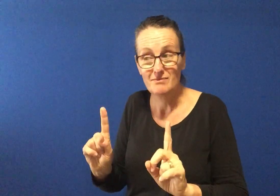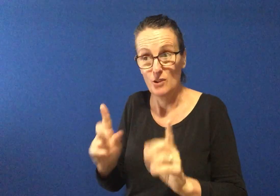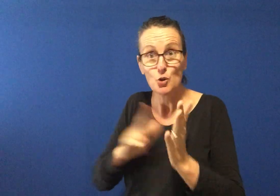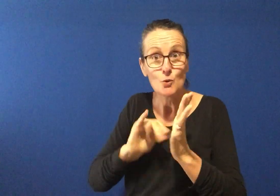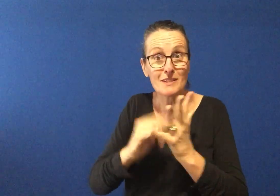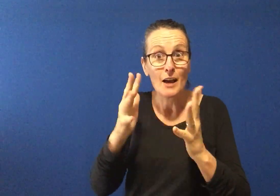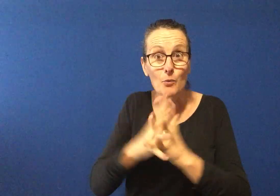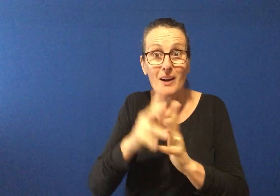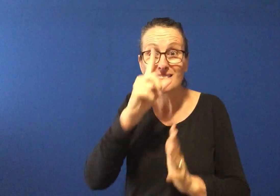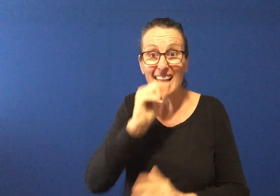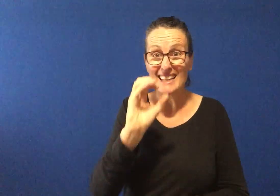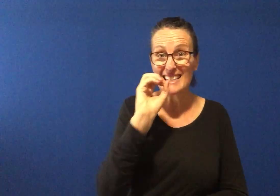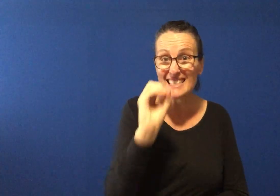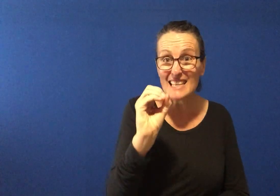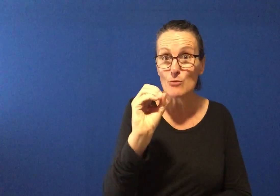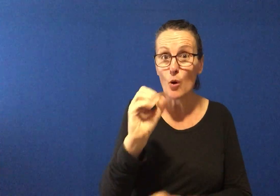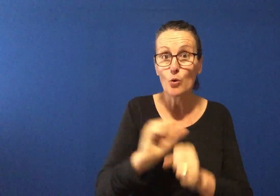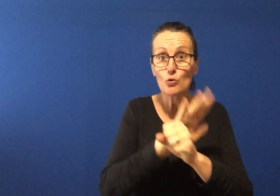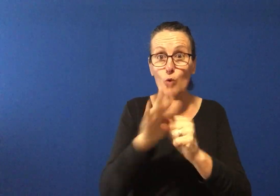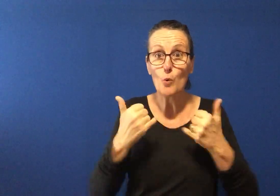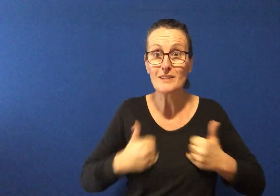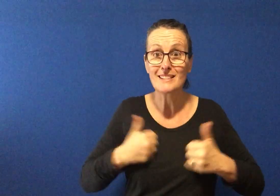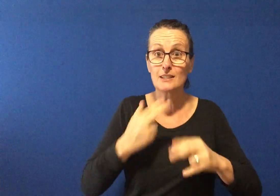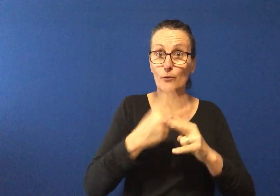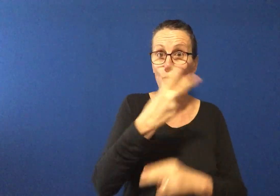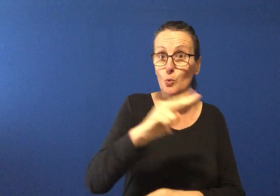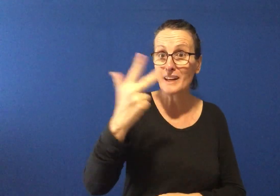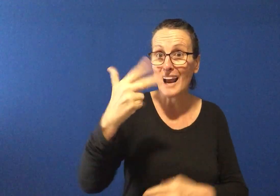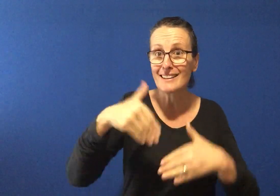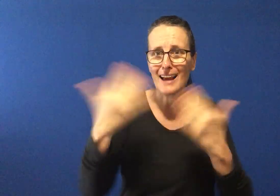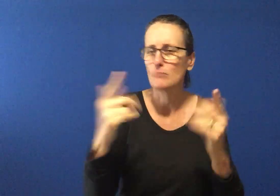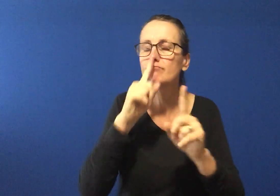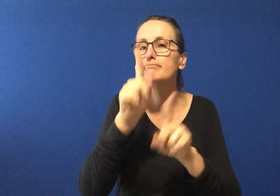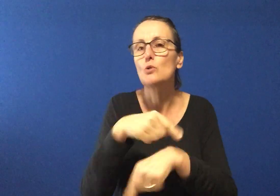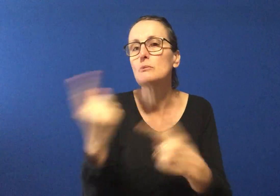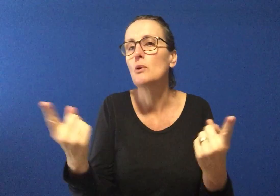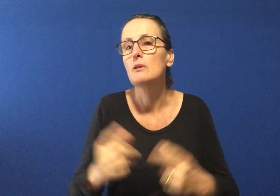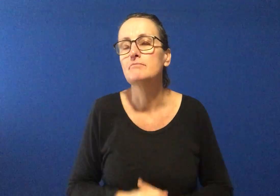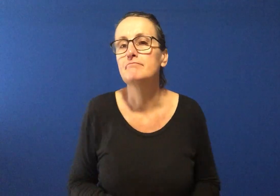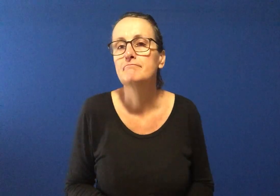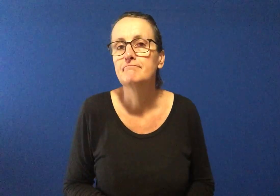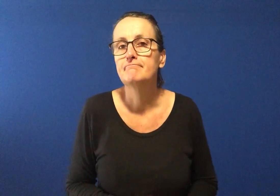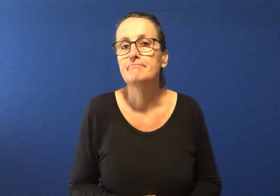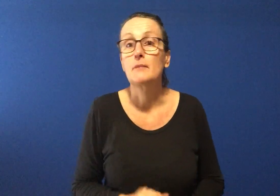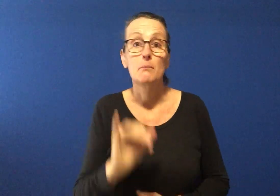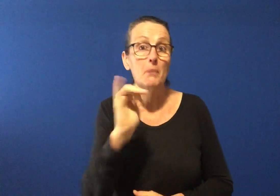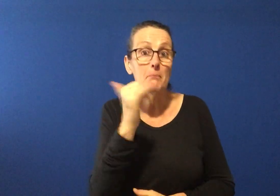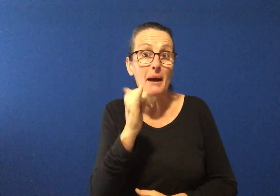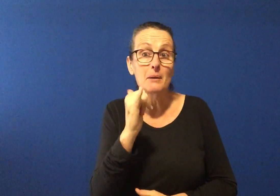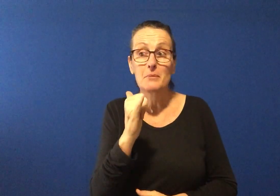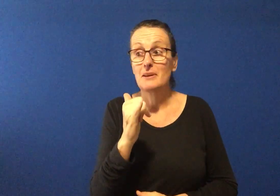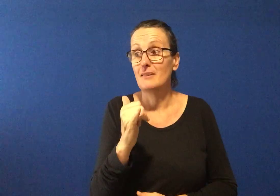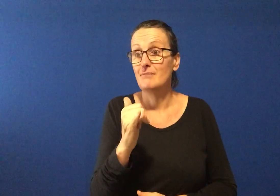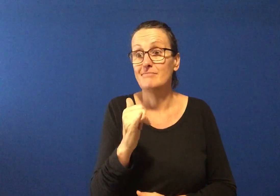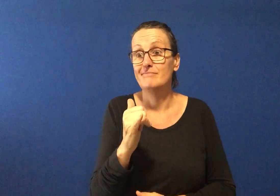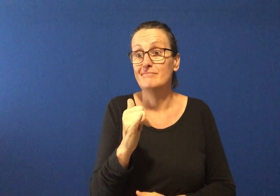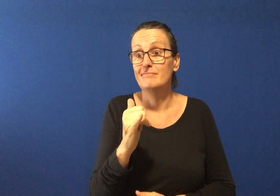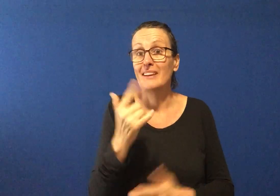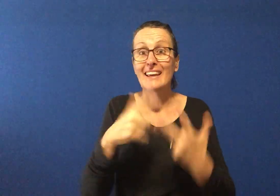Wales will ever meet zero spread for 28 days. But can they go for a month without any breakouts and any